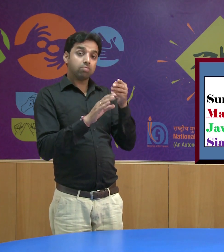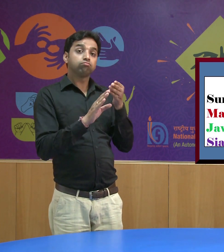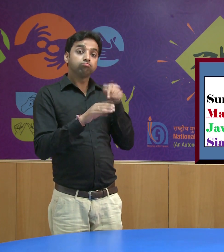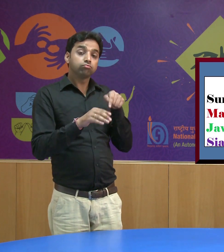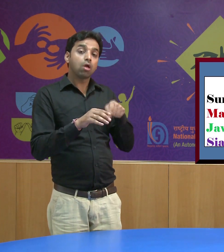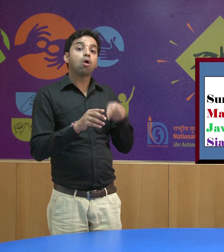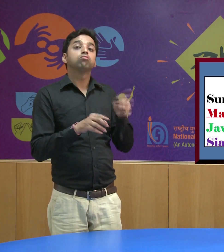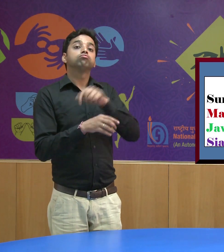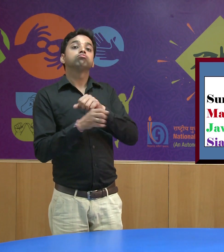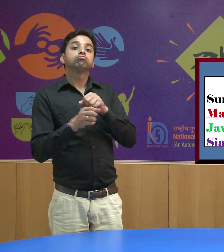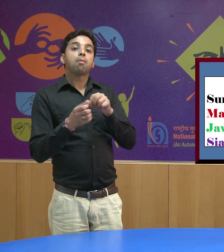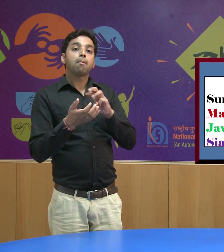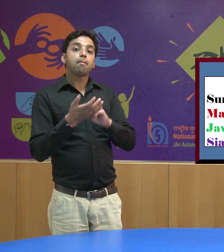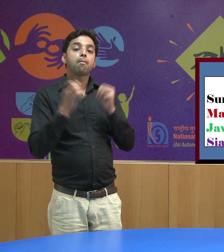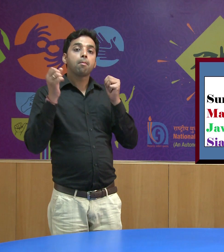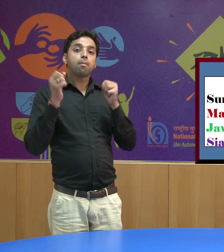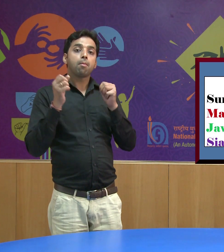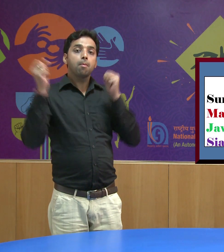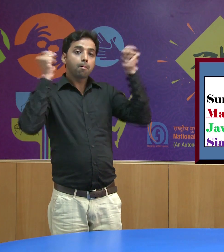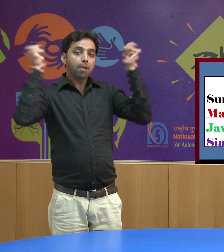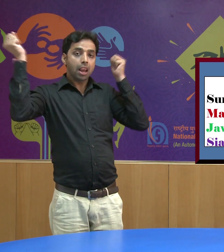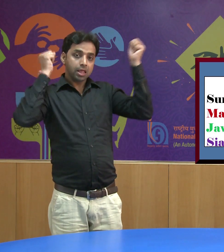is now called Malaysia.